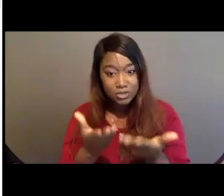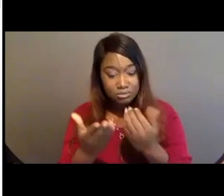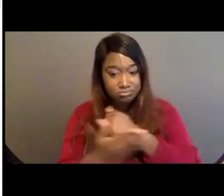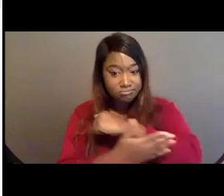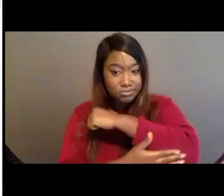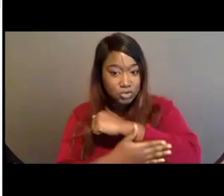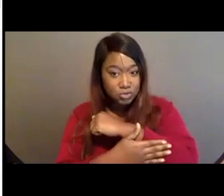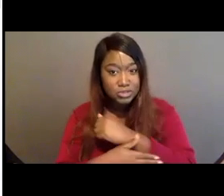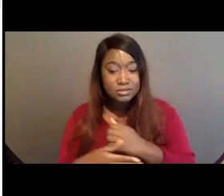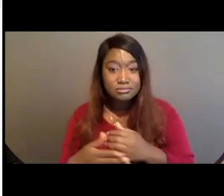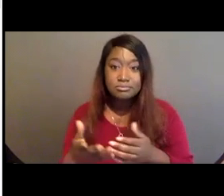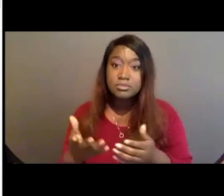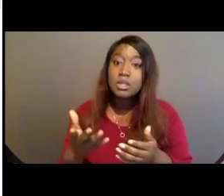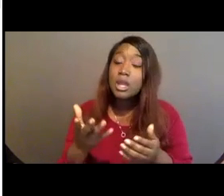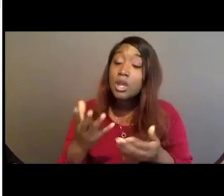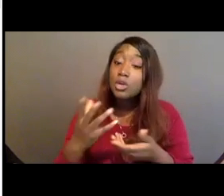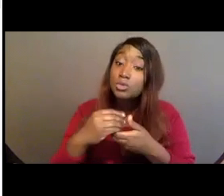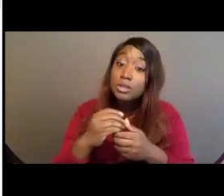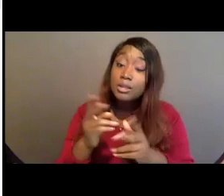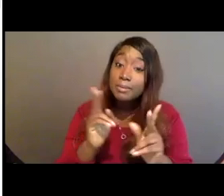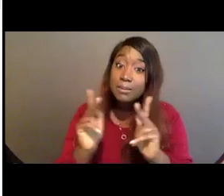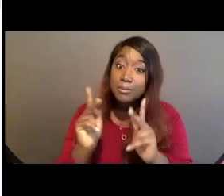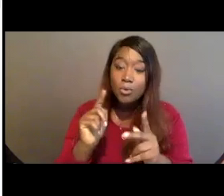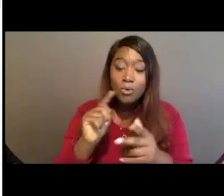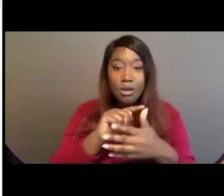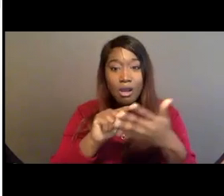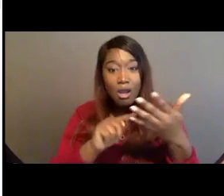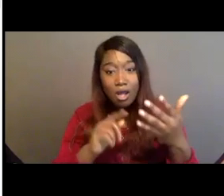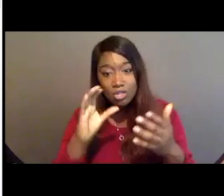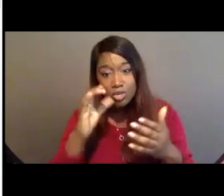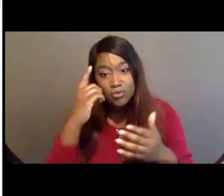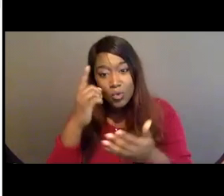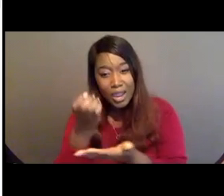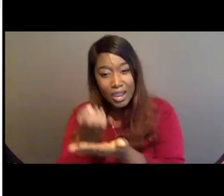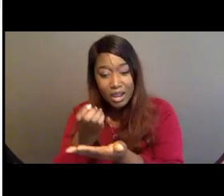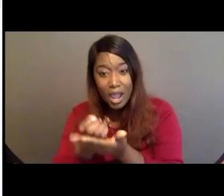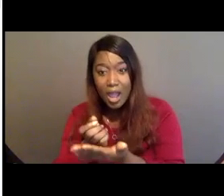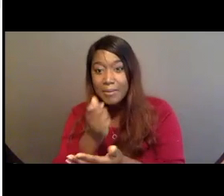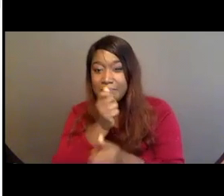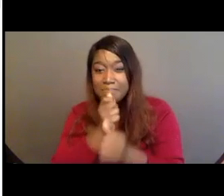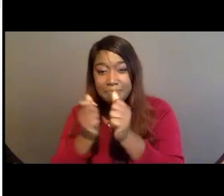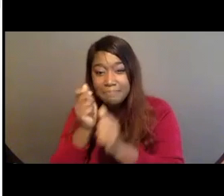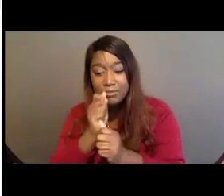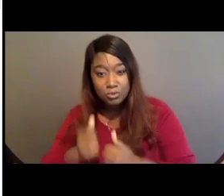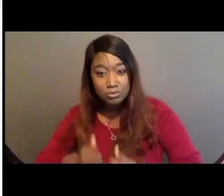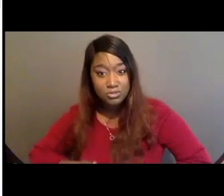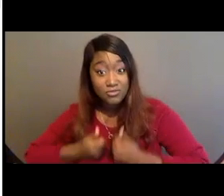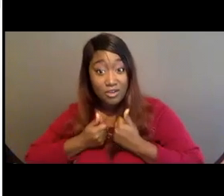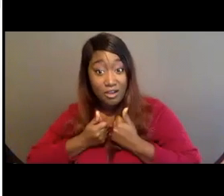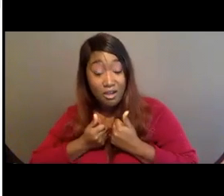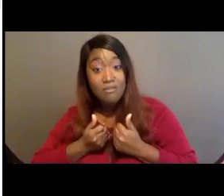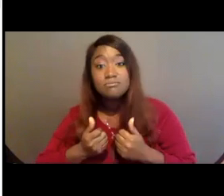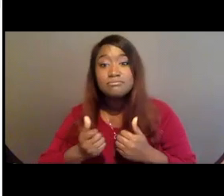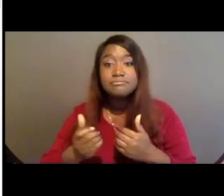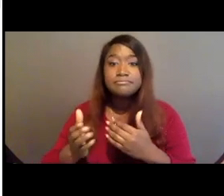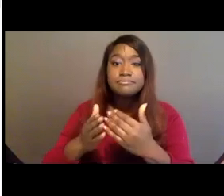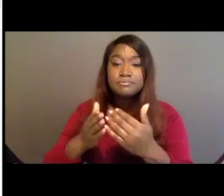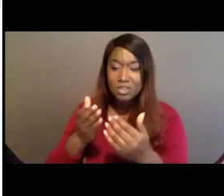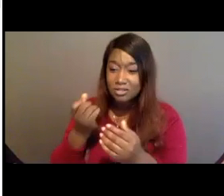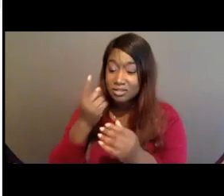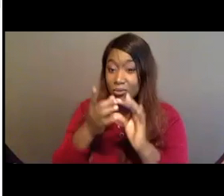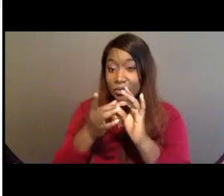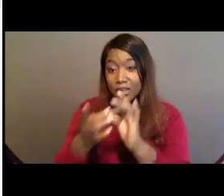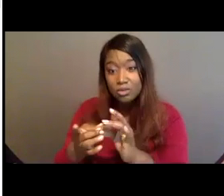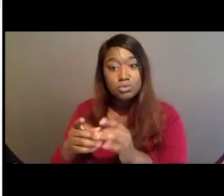were looking for economic survival and work, either with the gold rush or the building of the railroads, but also